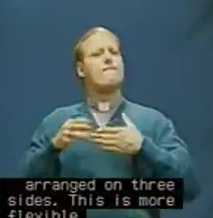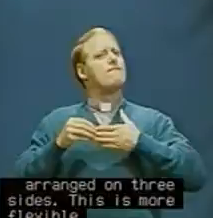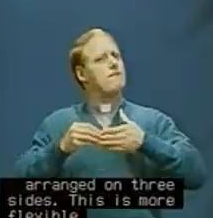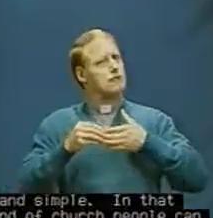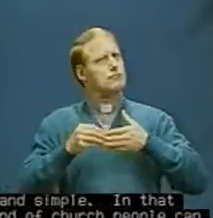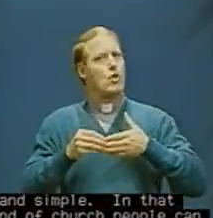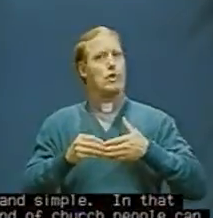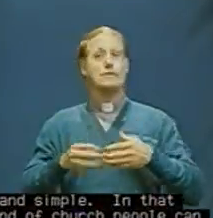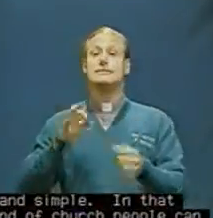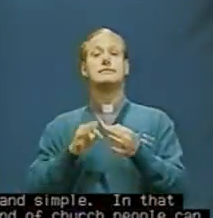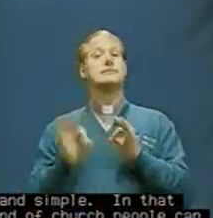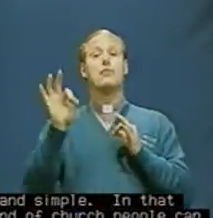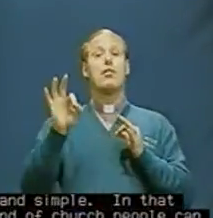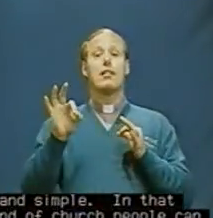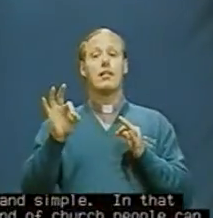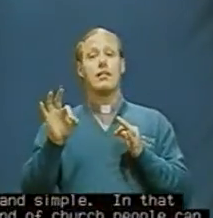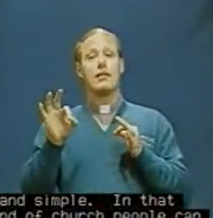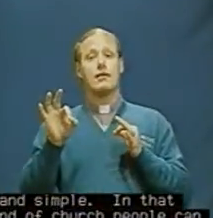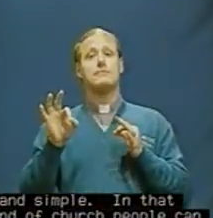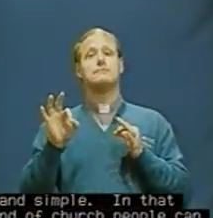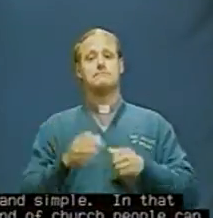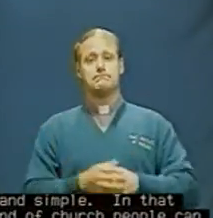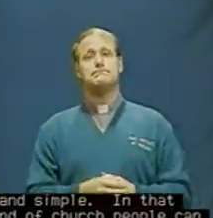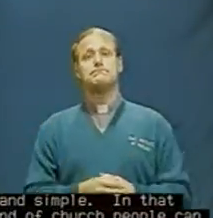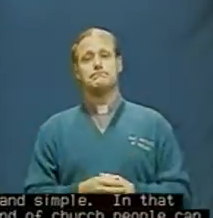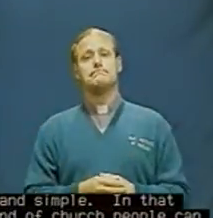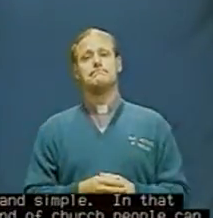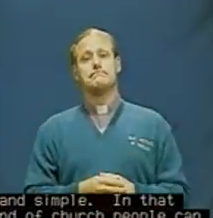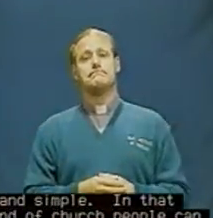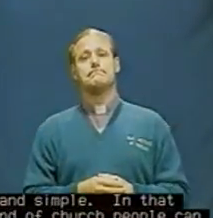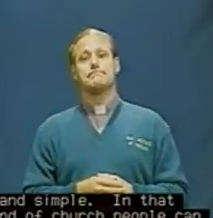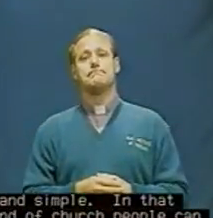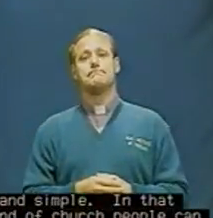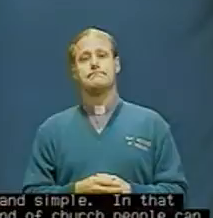and simple. In that kind of church, people